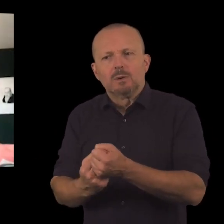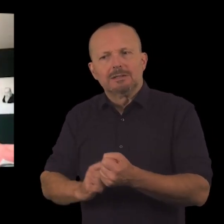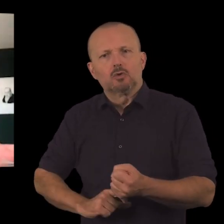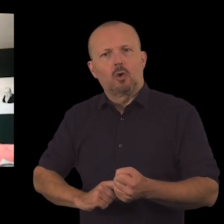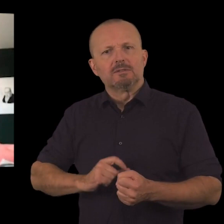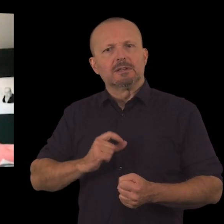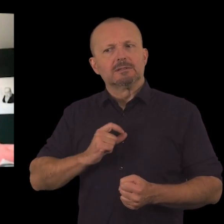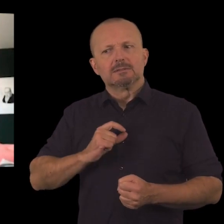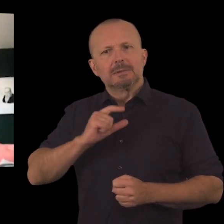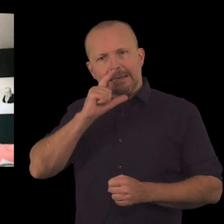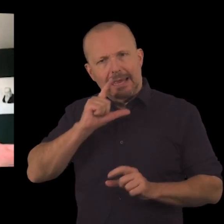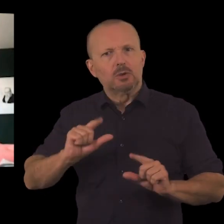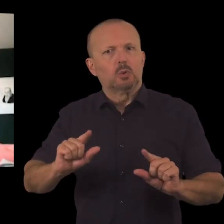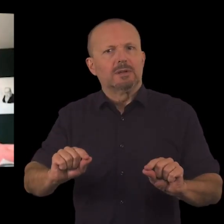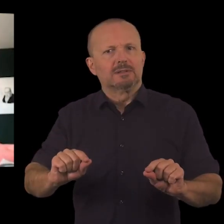this,